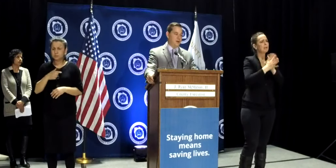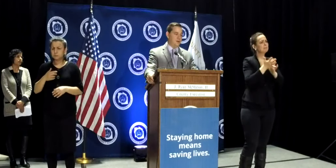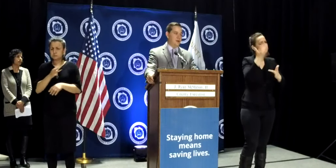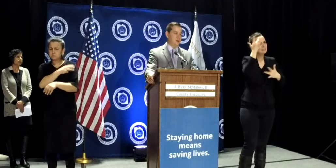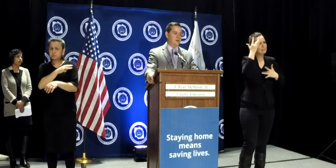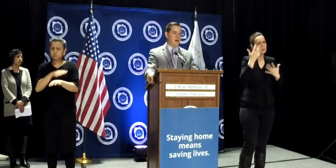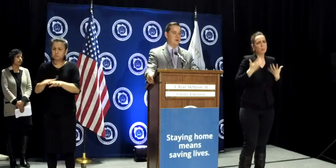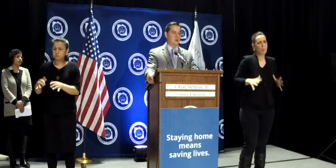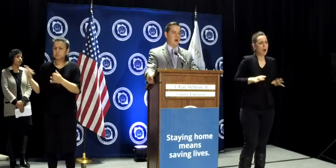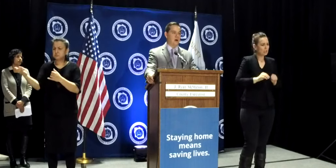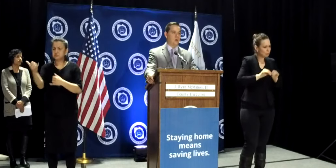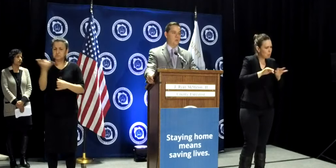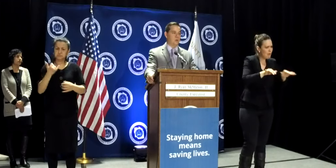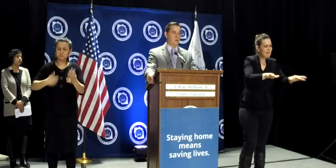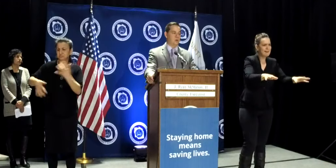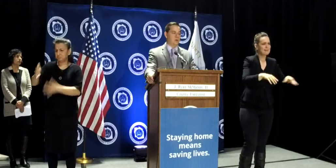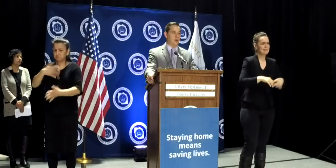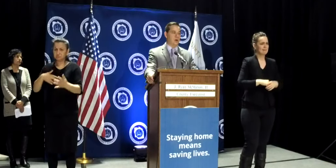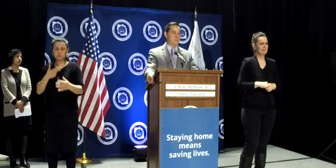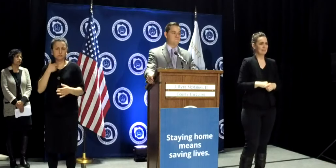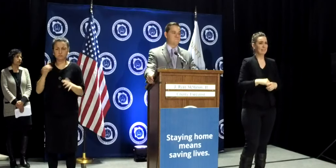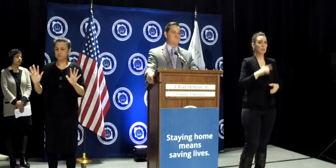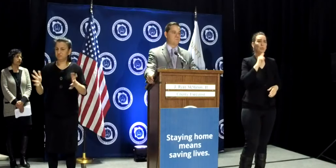critical, and I don't know how